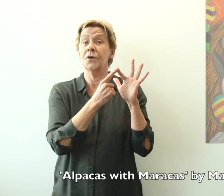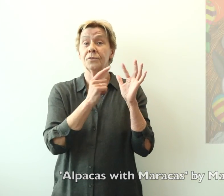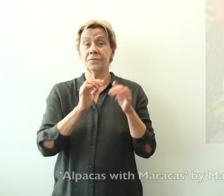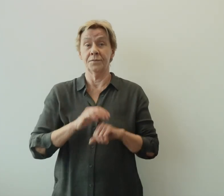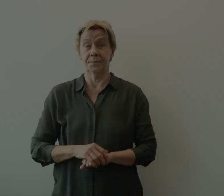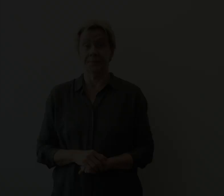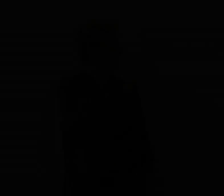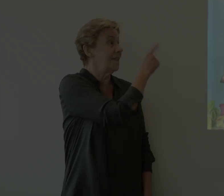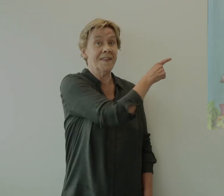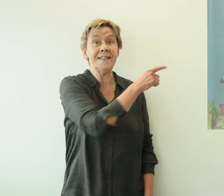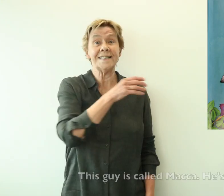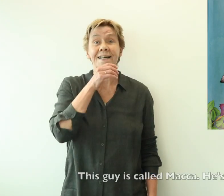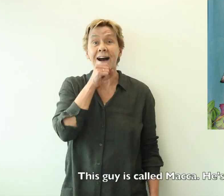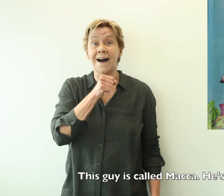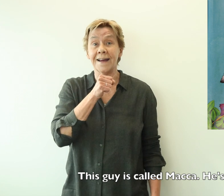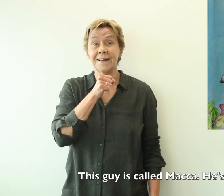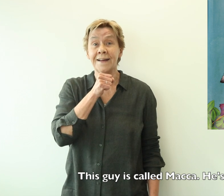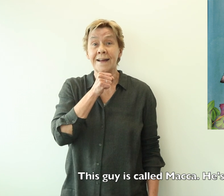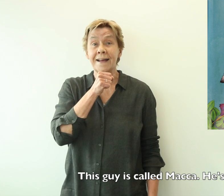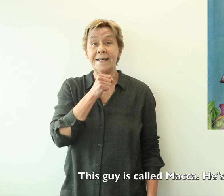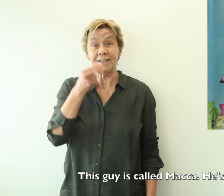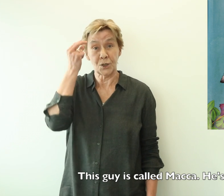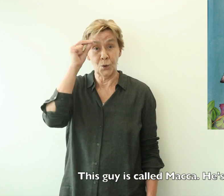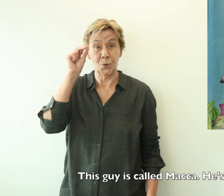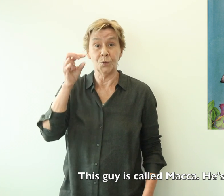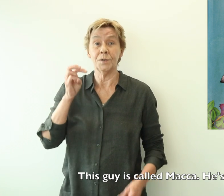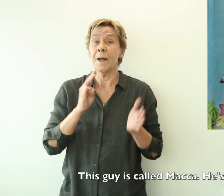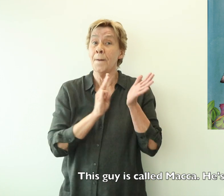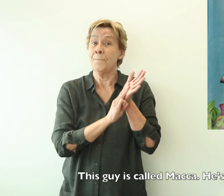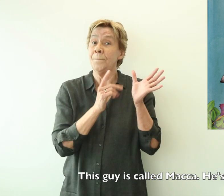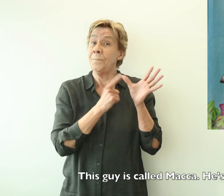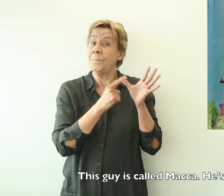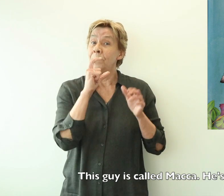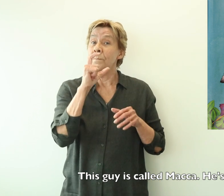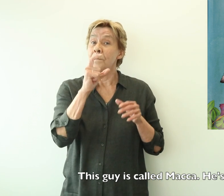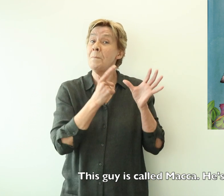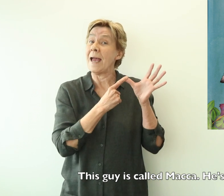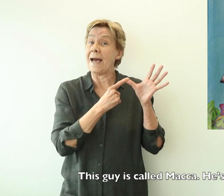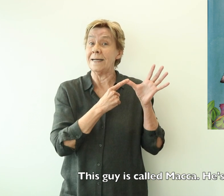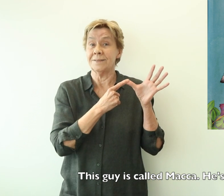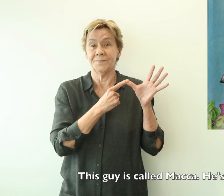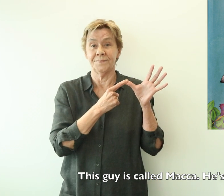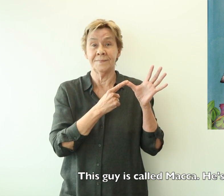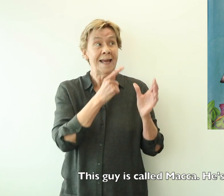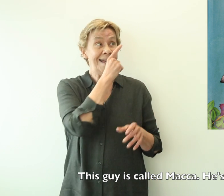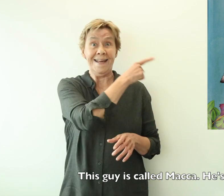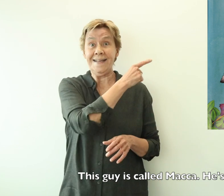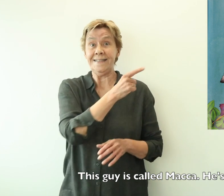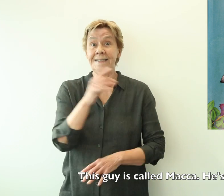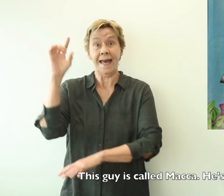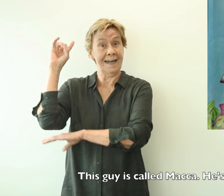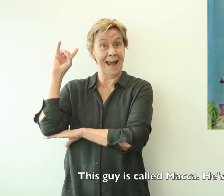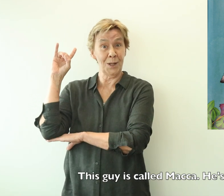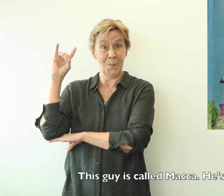Cosgrove. This guy is called Macca. He's an